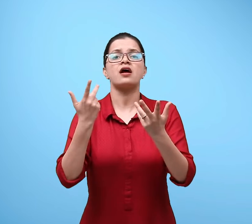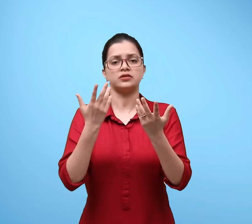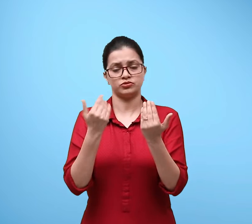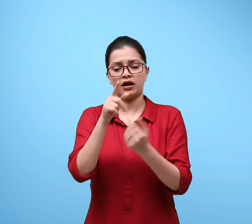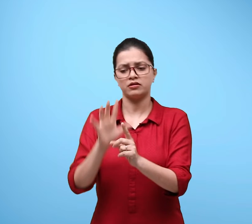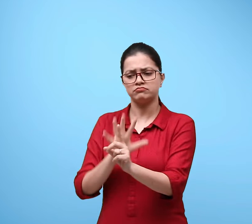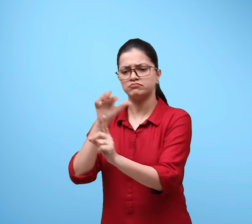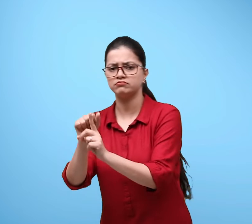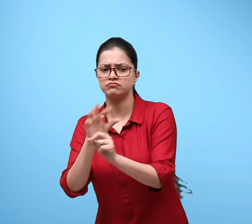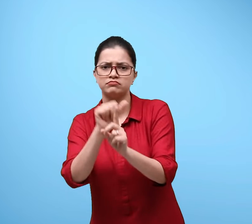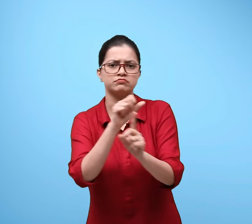water.